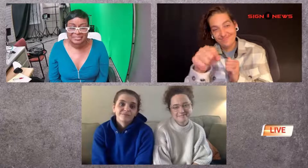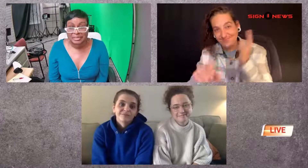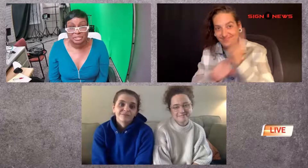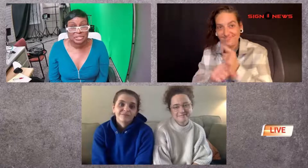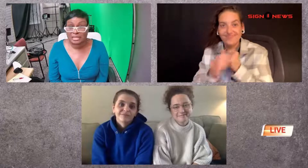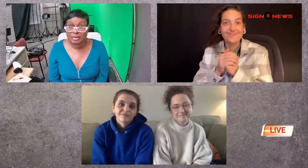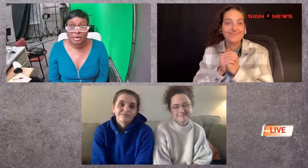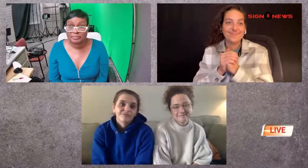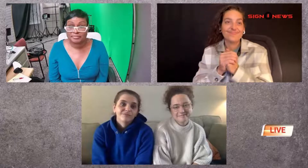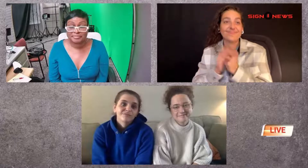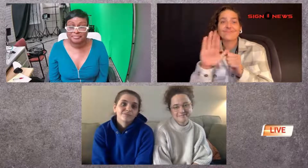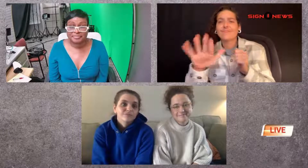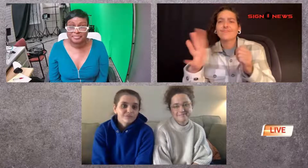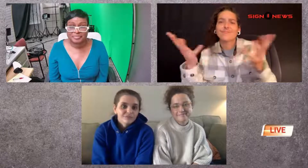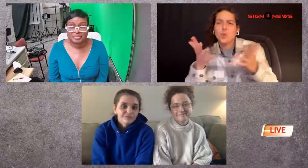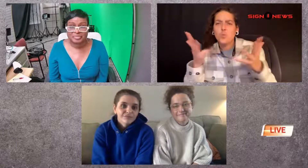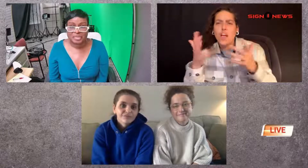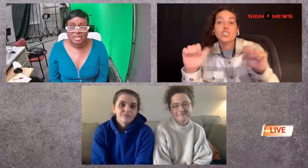But I'm just going to keep going.